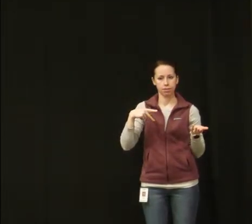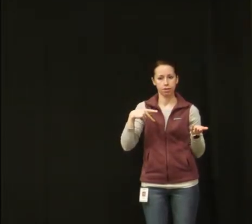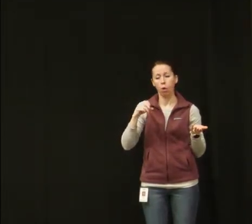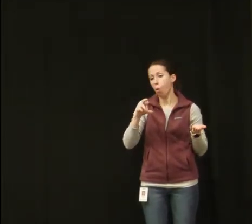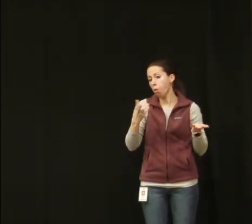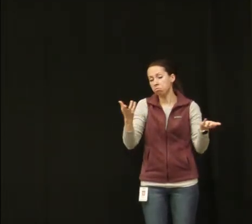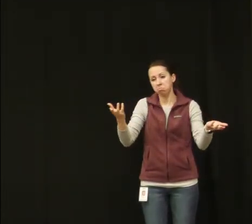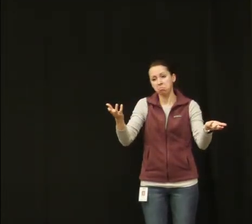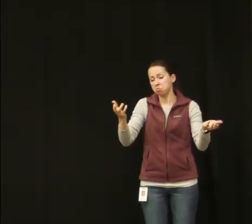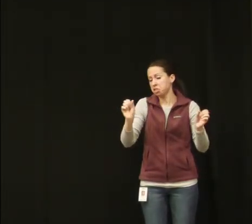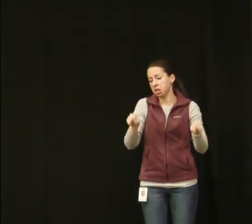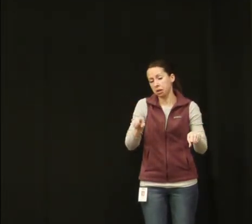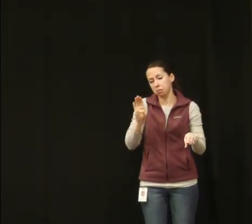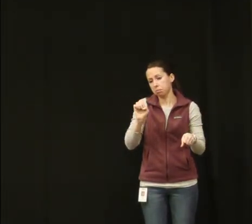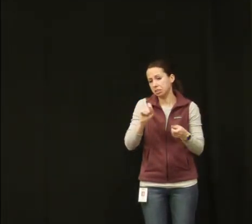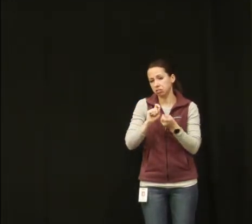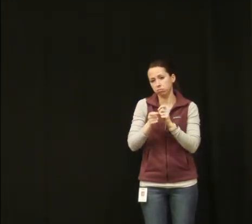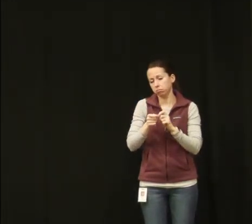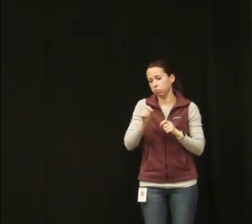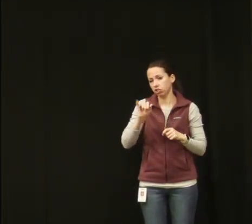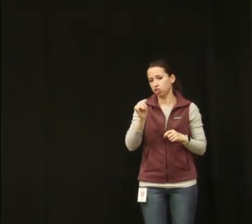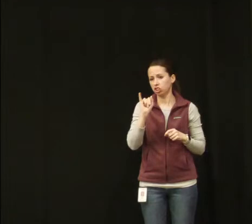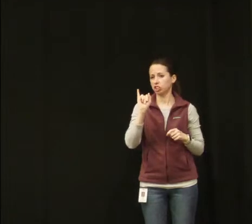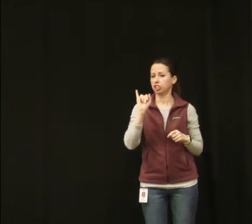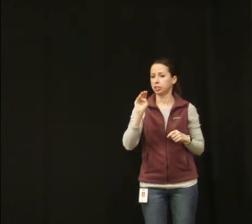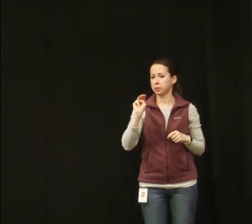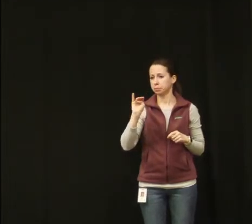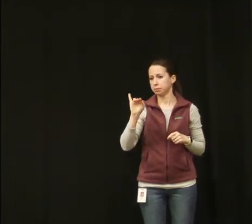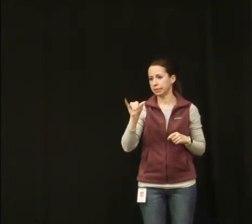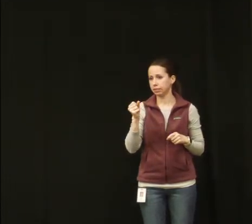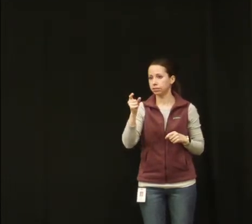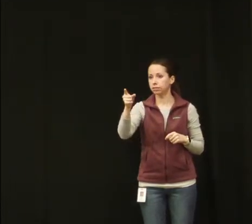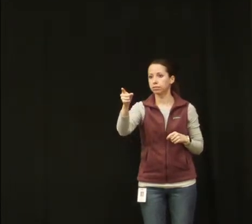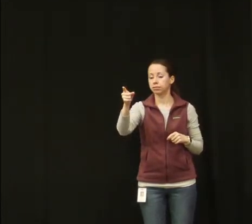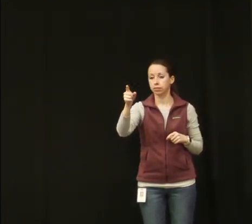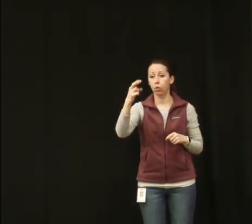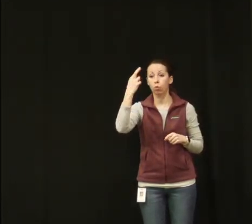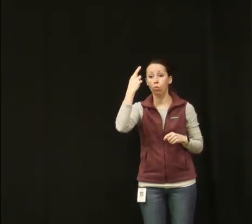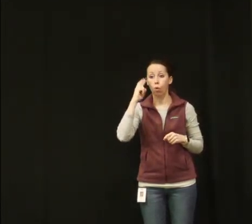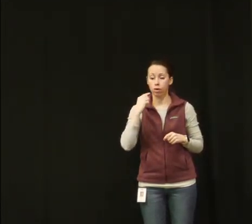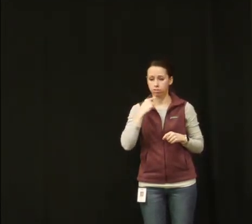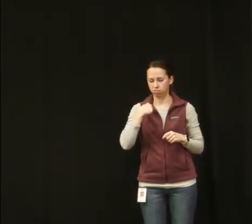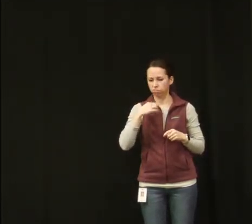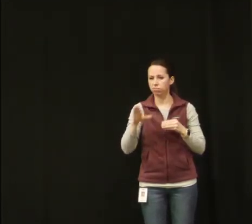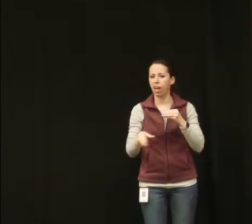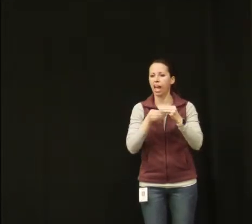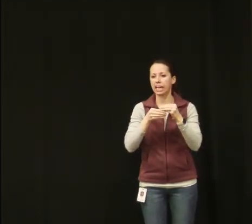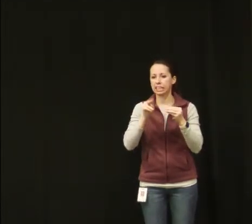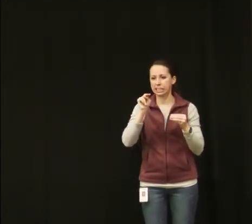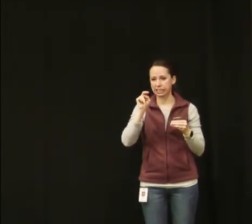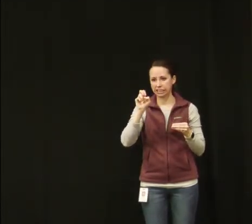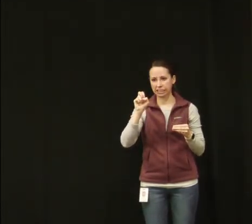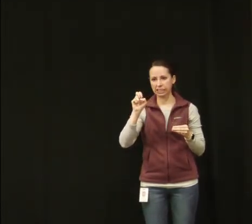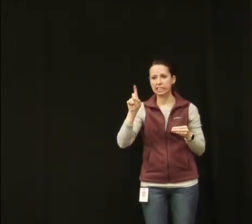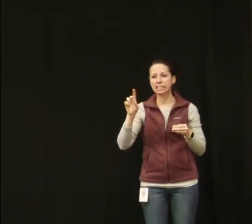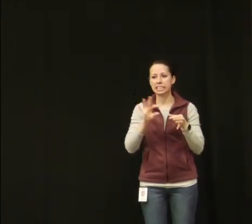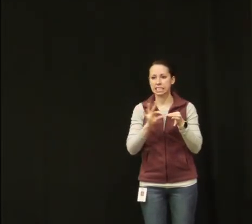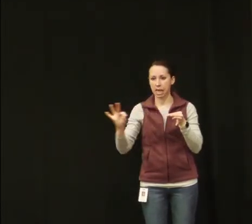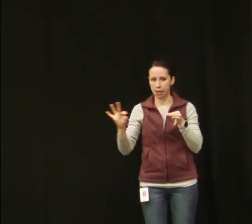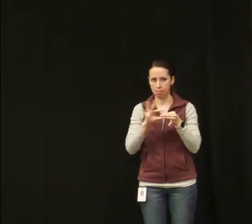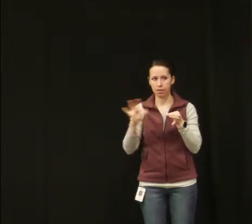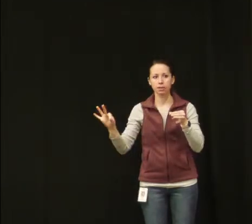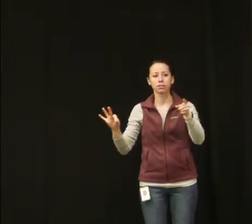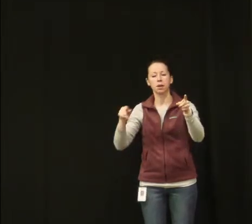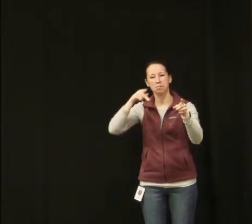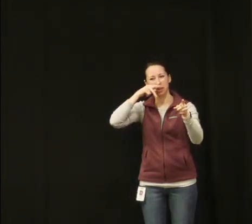Or Jimmy's. Or Jimmy's? I would have to add need statements, Okay, like across the board. Okay. I'll throw myself